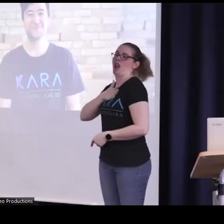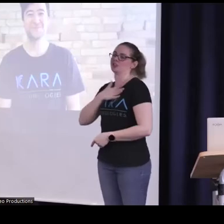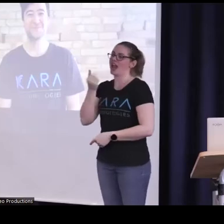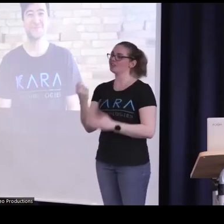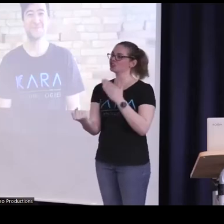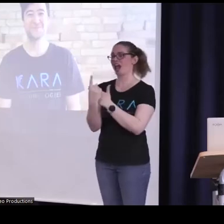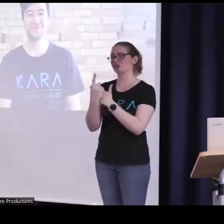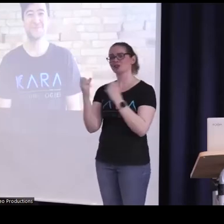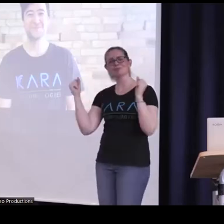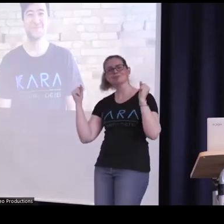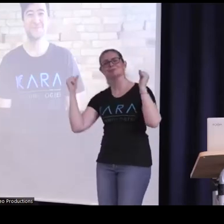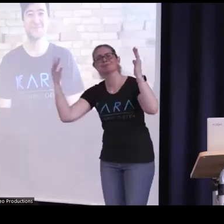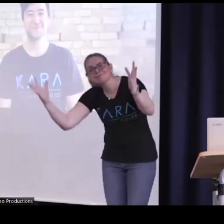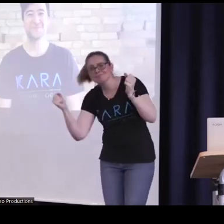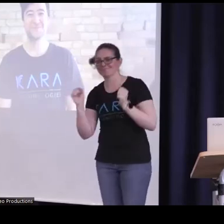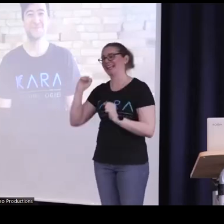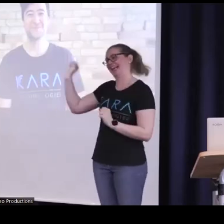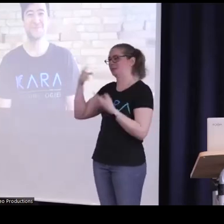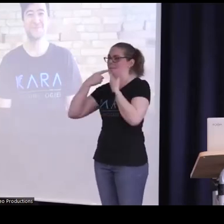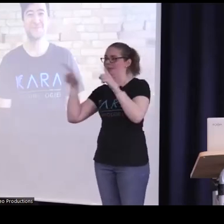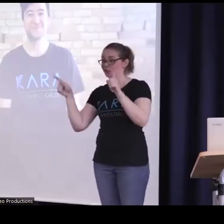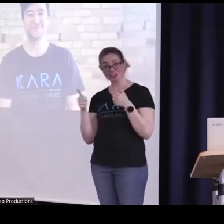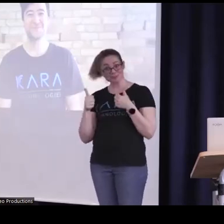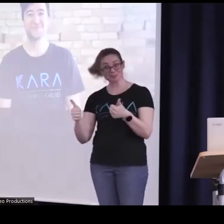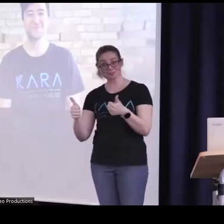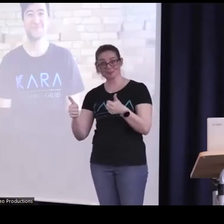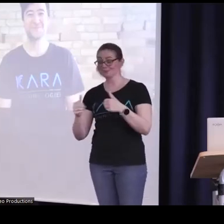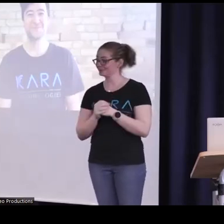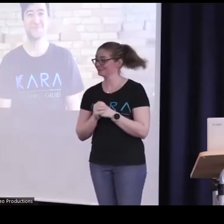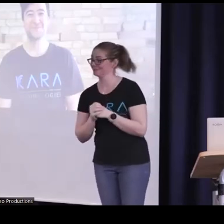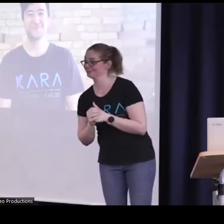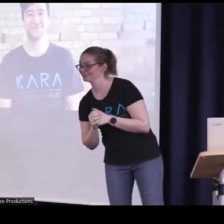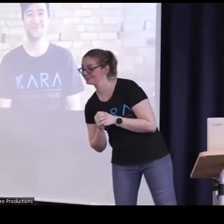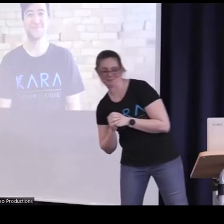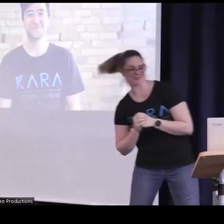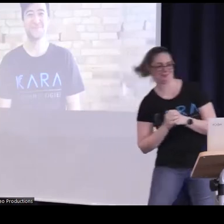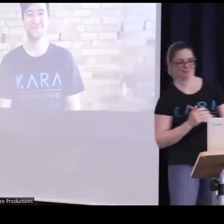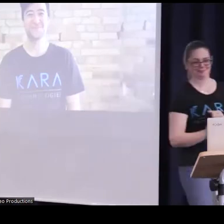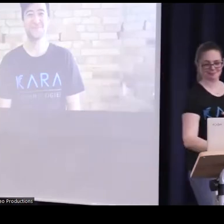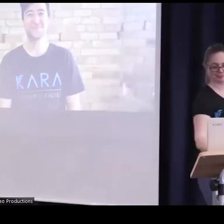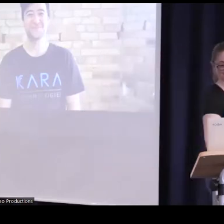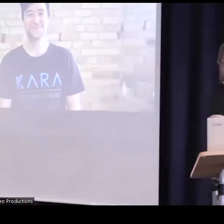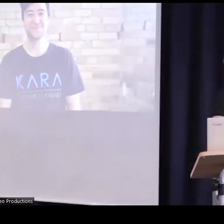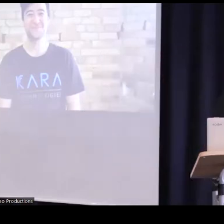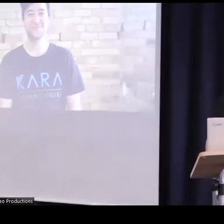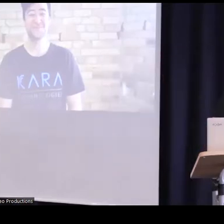came. Arash did want to have an opportunity to give you a message, though, so here's a video of him.